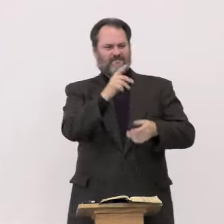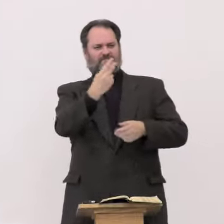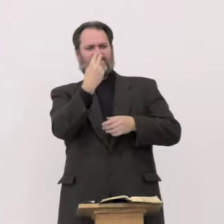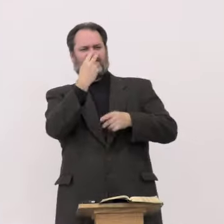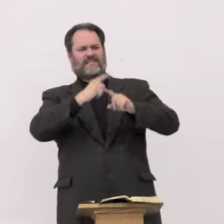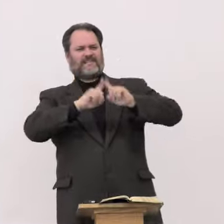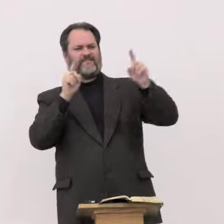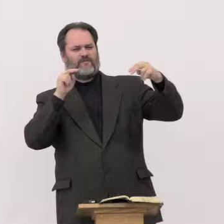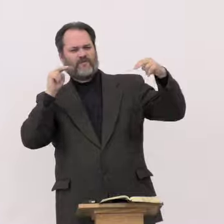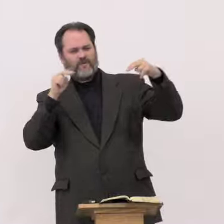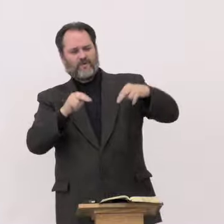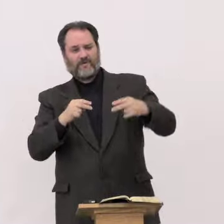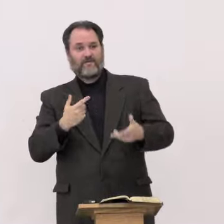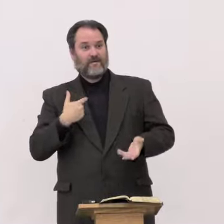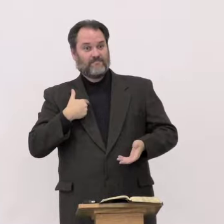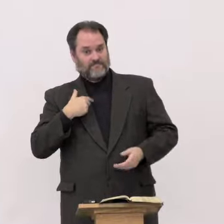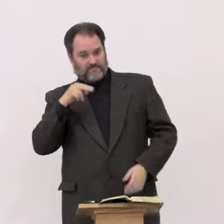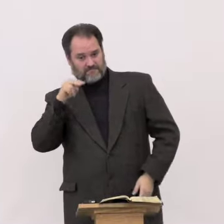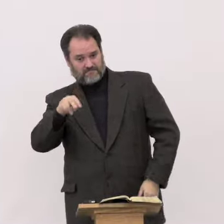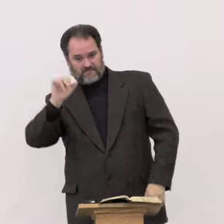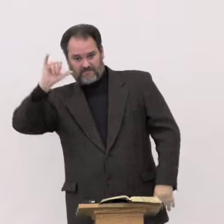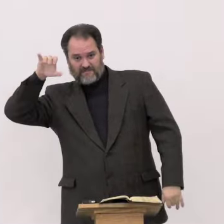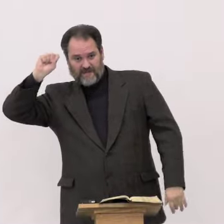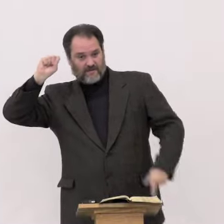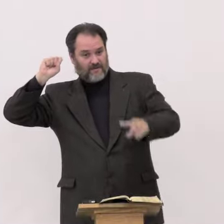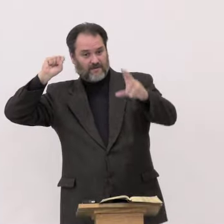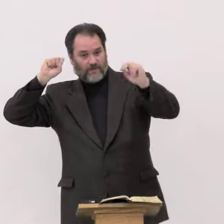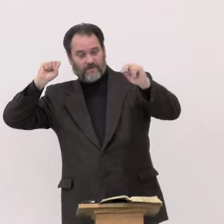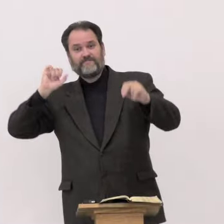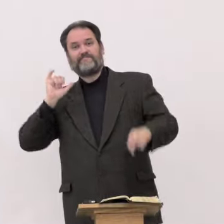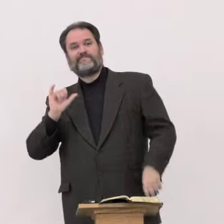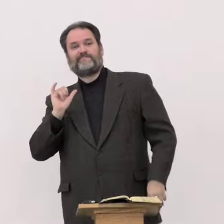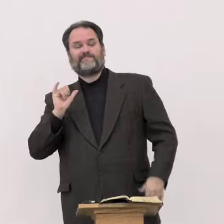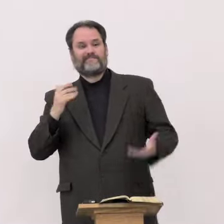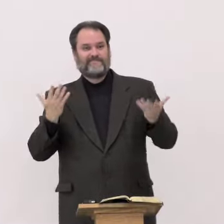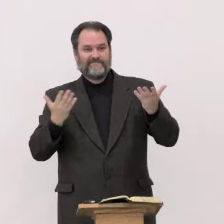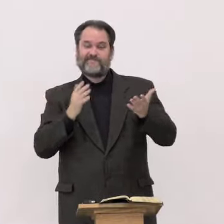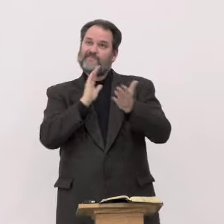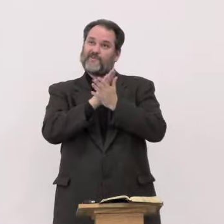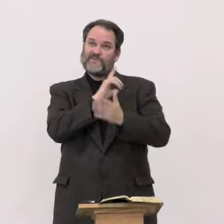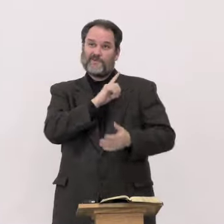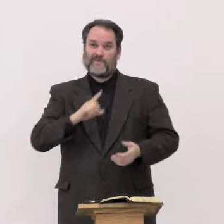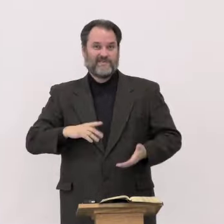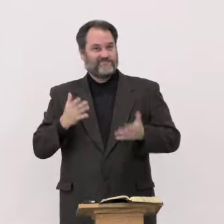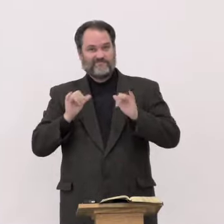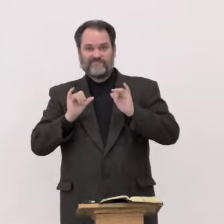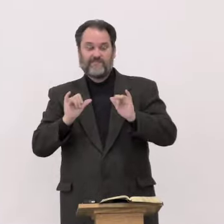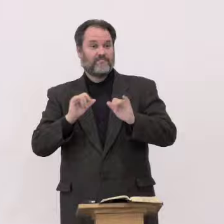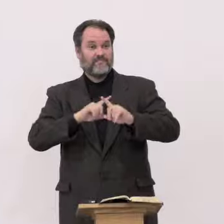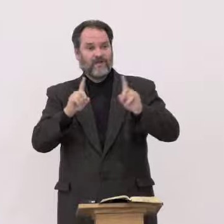say. Sometimes you have a different view with what I have.